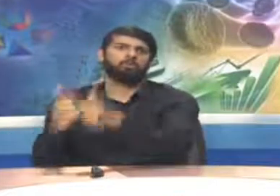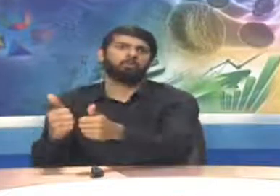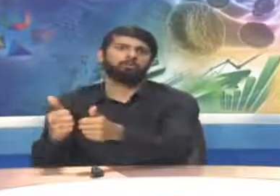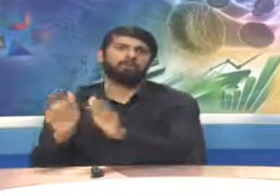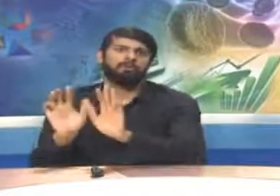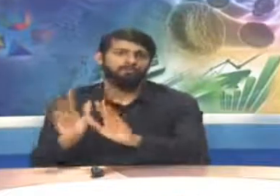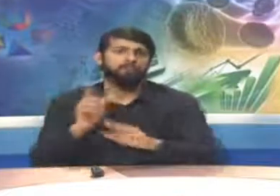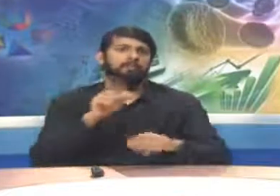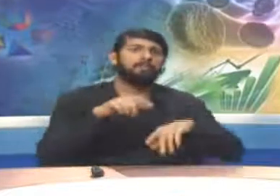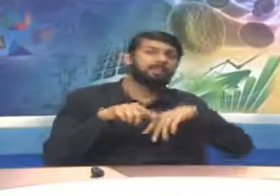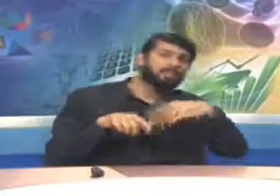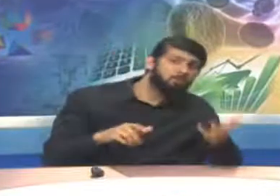and the second